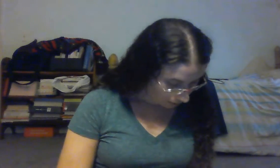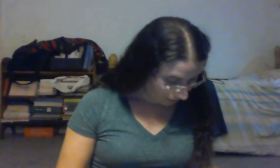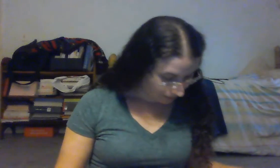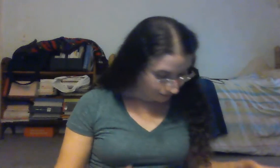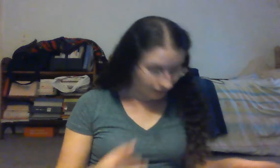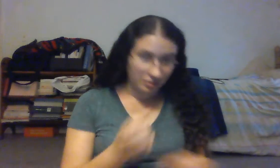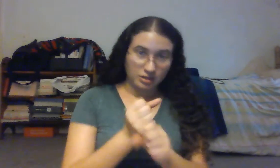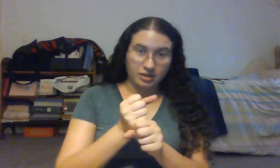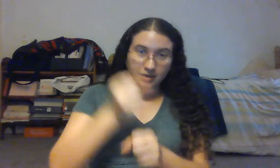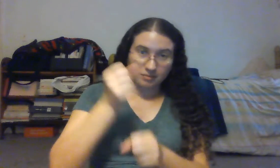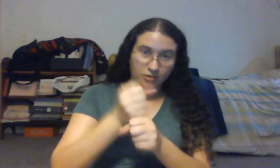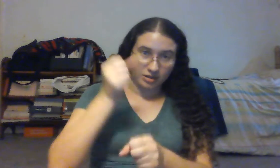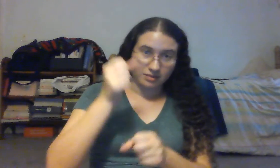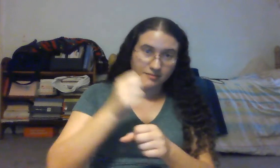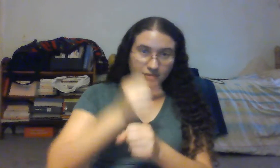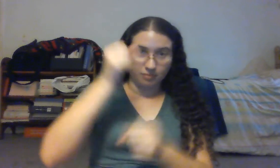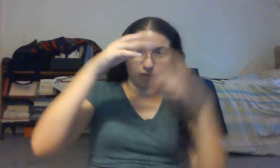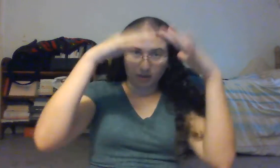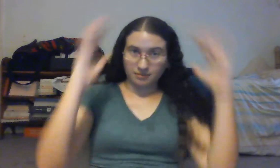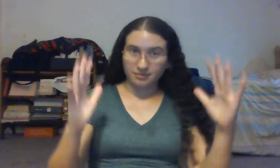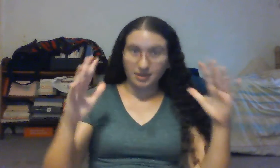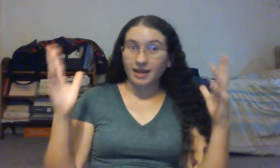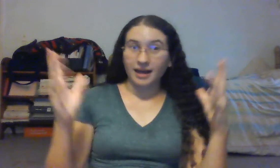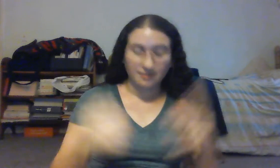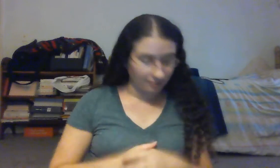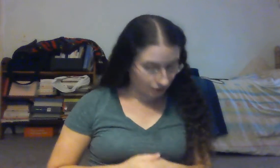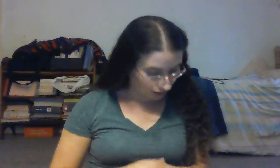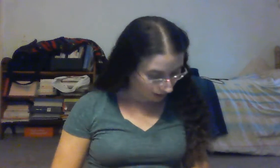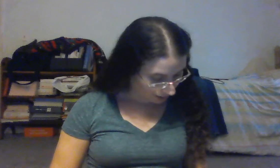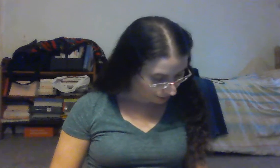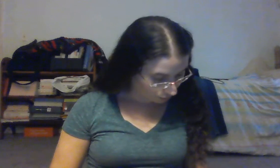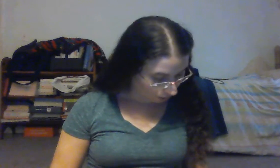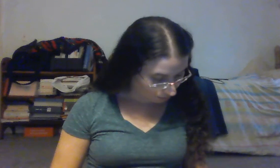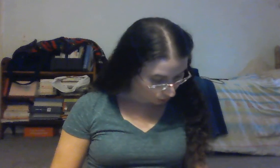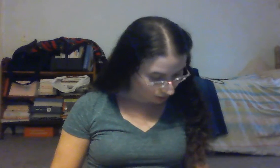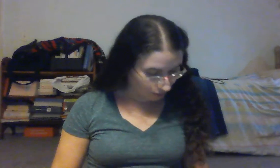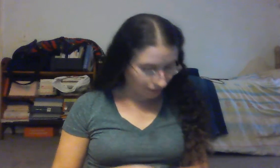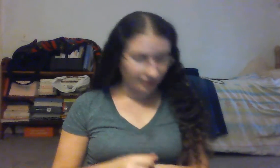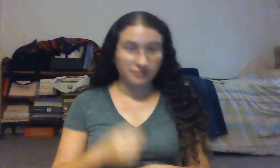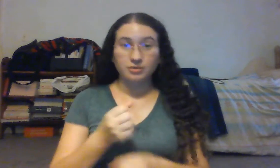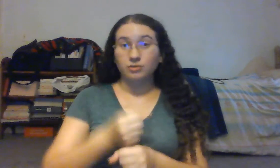anyway, I'm gonna sign umbrella, like that. I'm gonna sign it next. Umbrella tomorrow I give her.